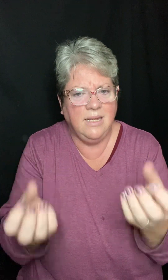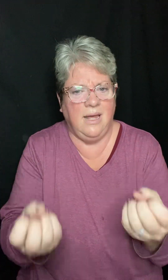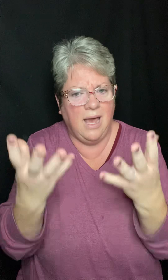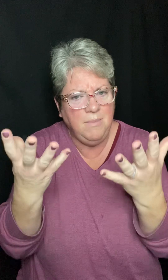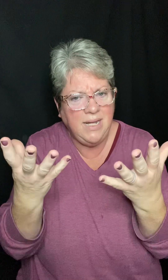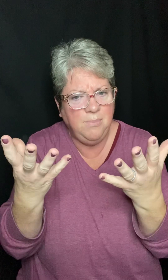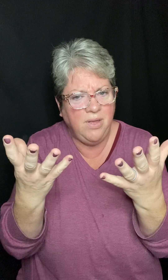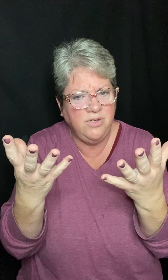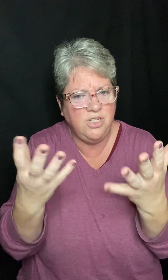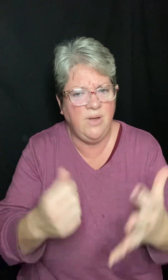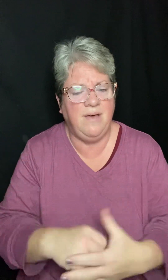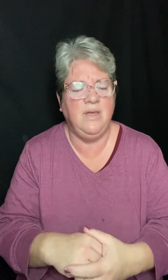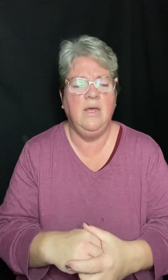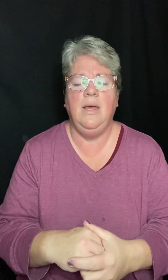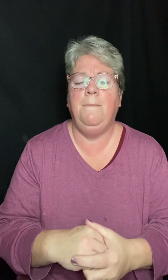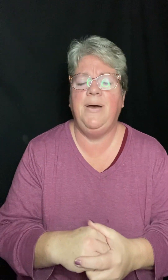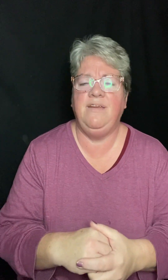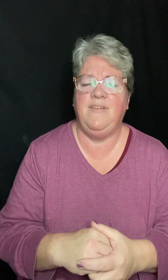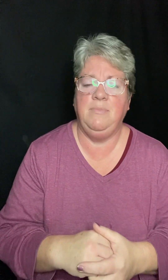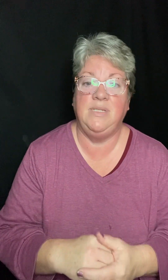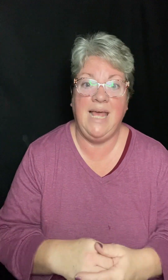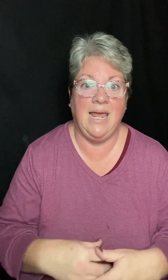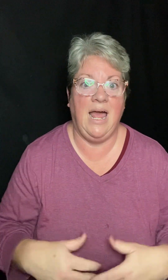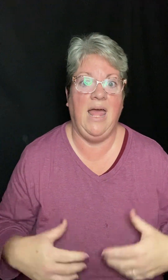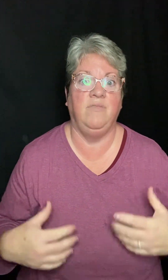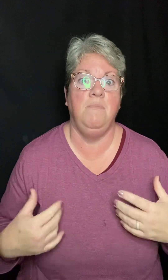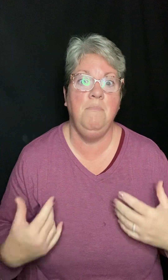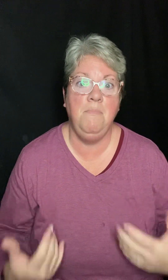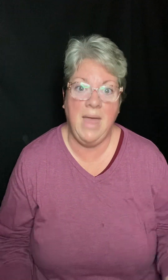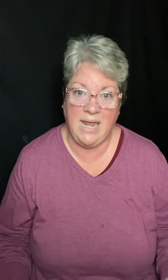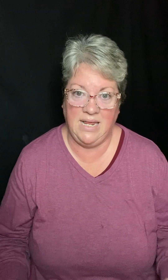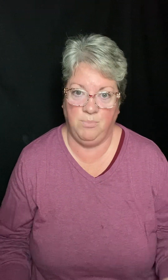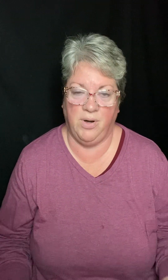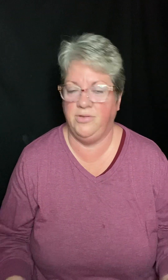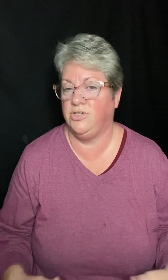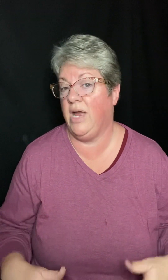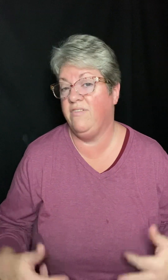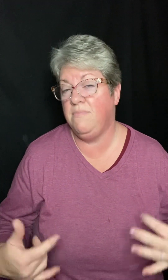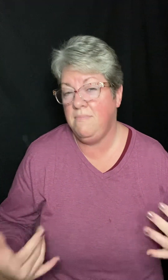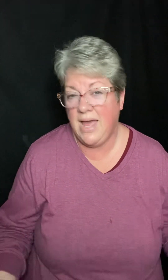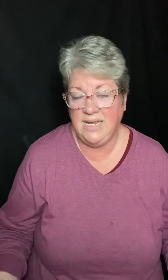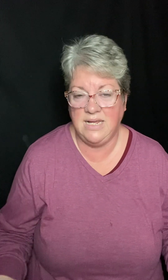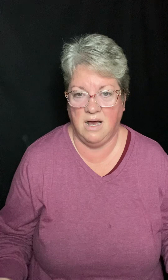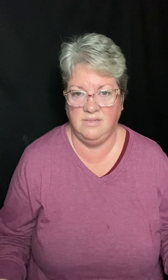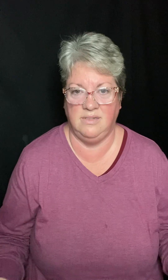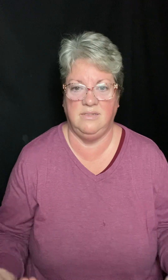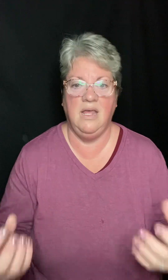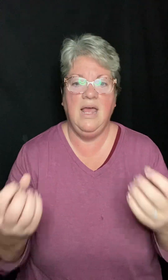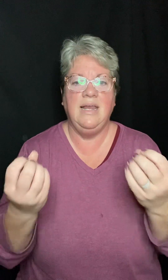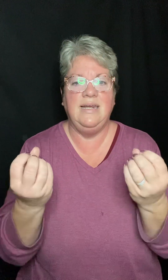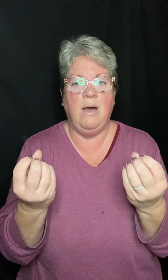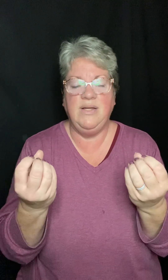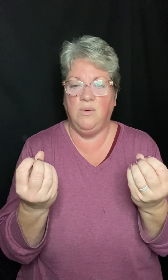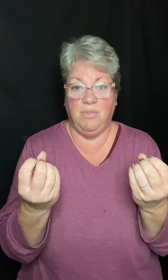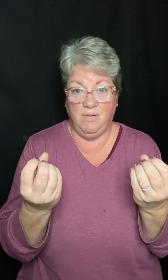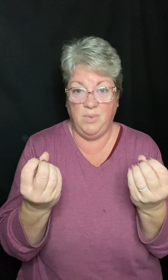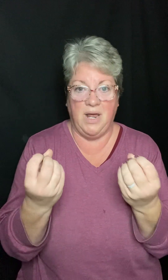How many brothers do you have? But if I'm saying I have many brothers or I have many cousins, now I don't throw it up, I